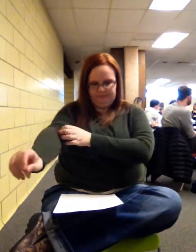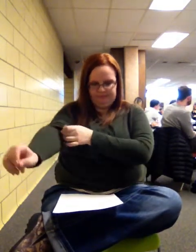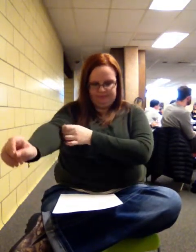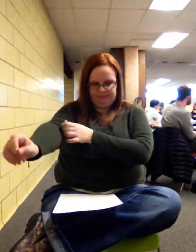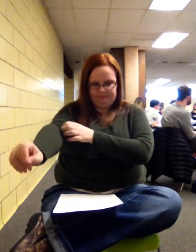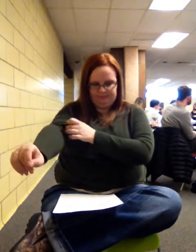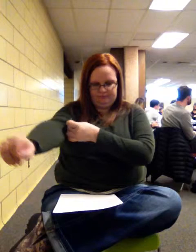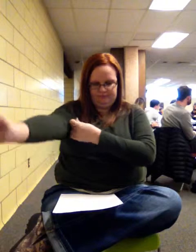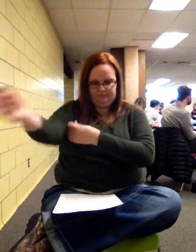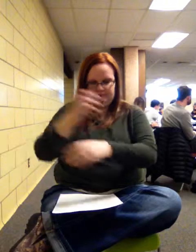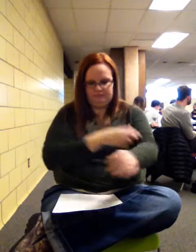your inflation premium,